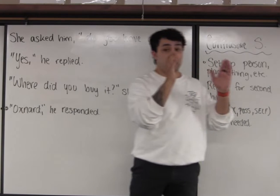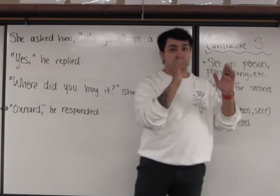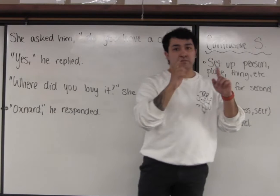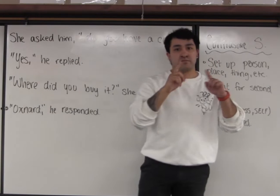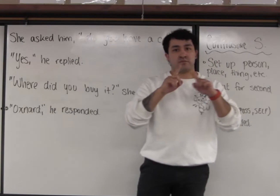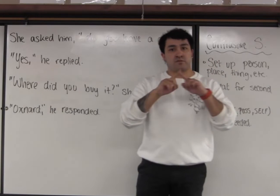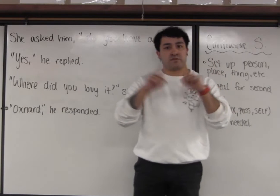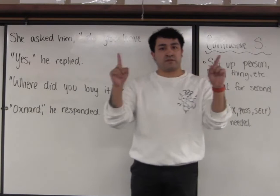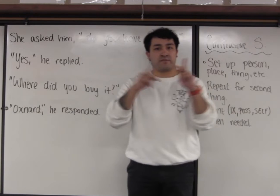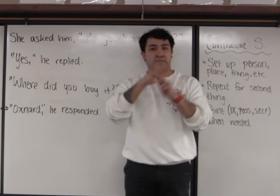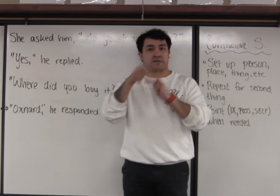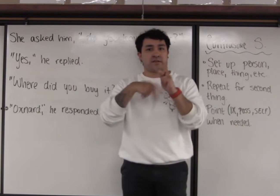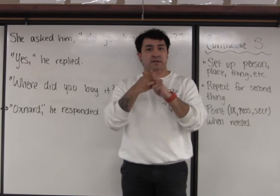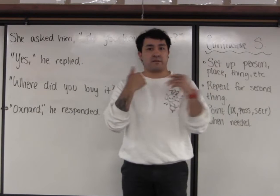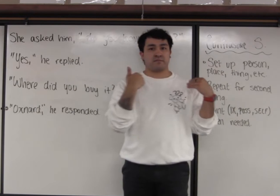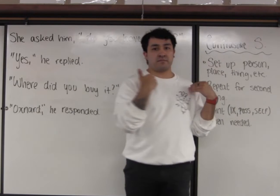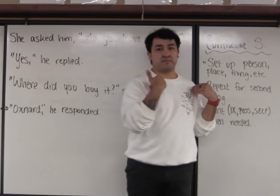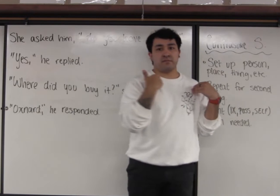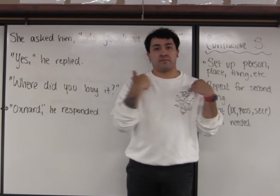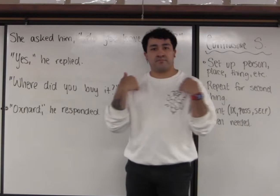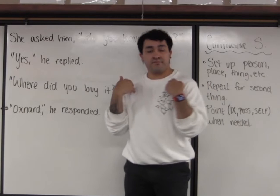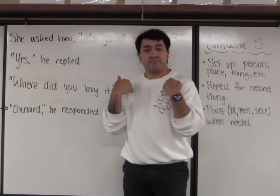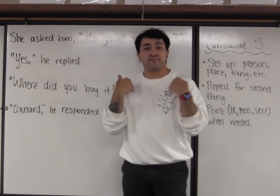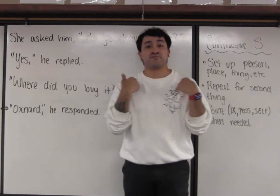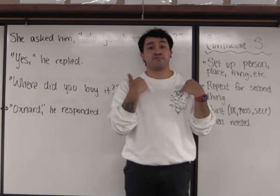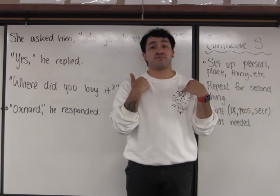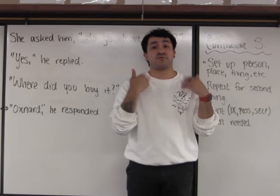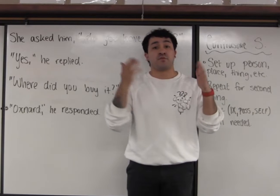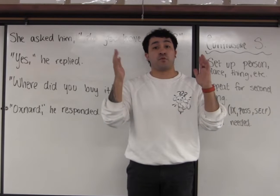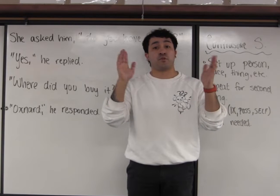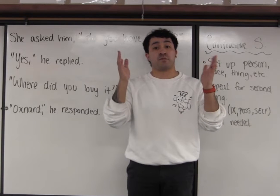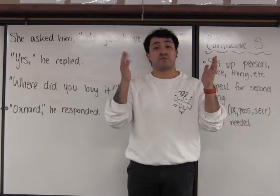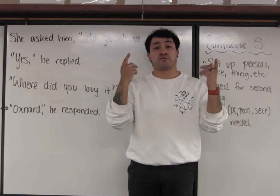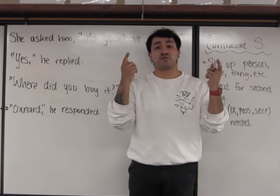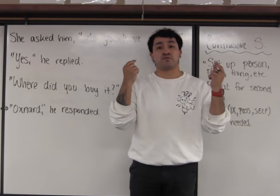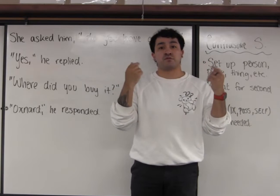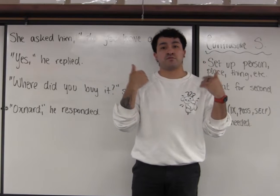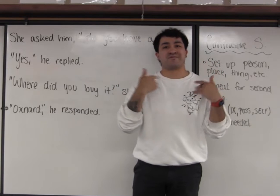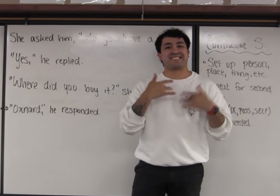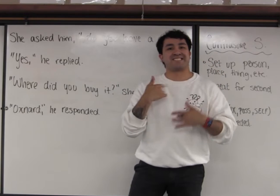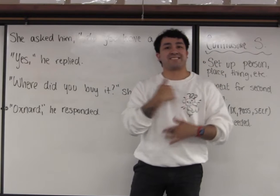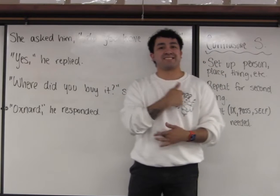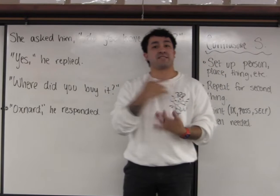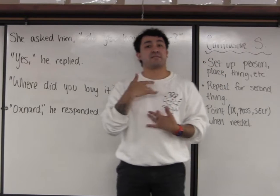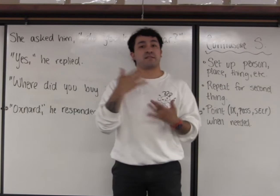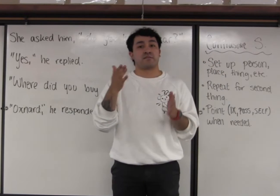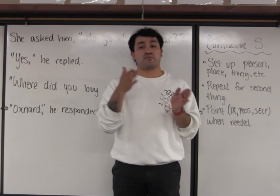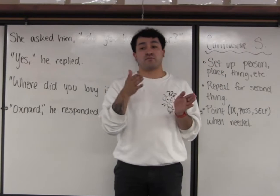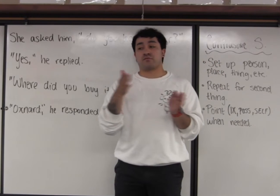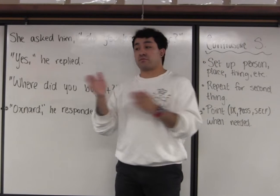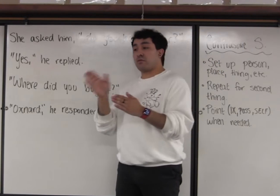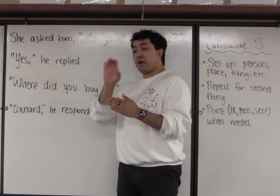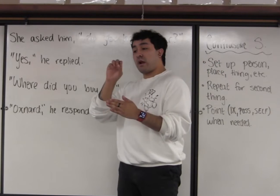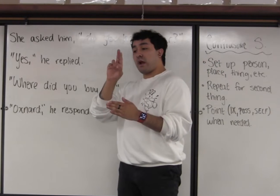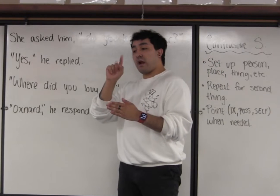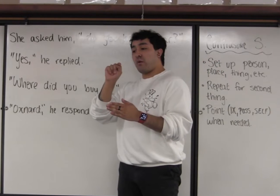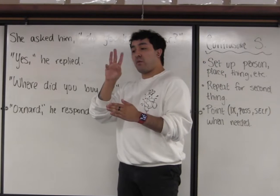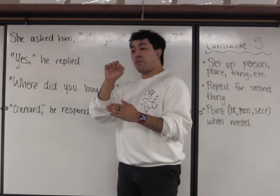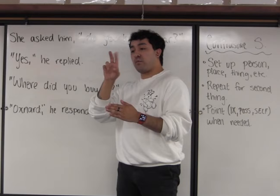shifting is two types. We can use it when we're comparing two things, or sometimes even more, which